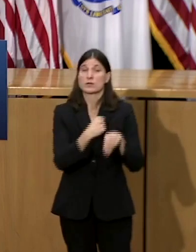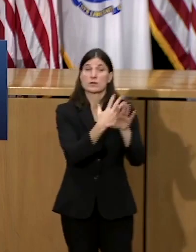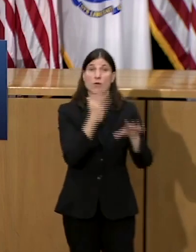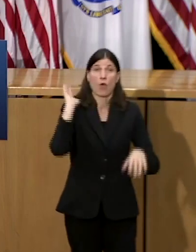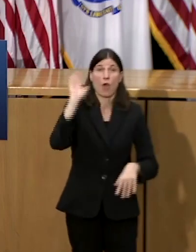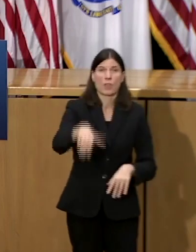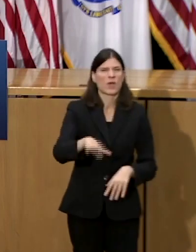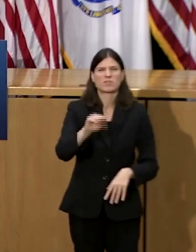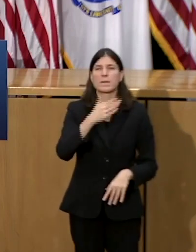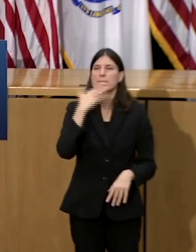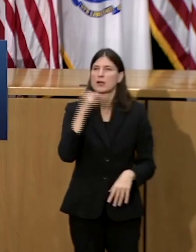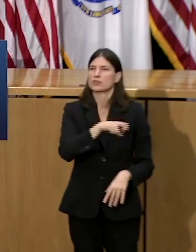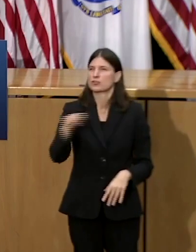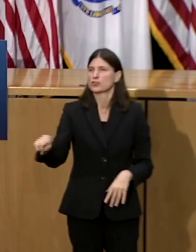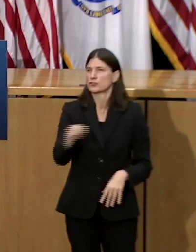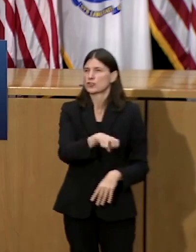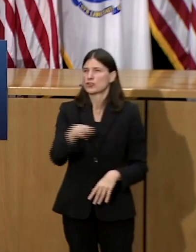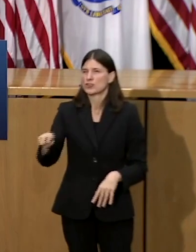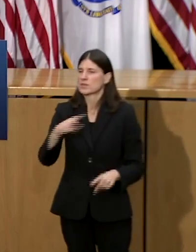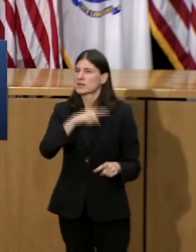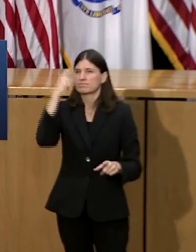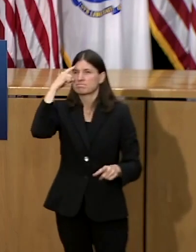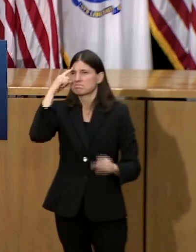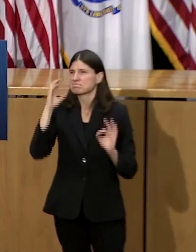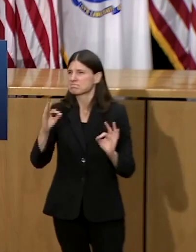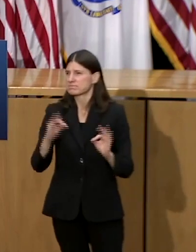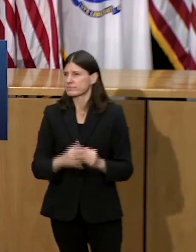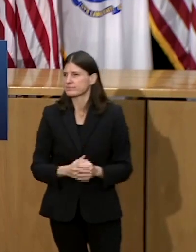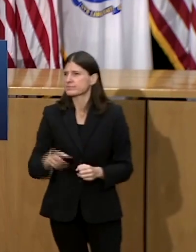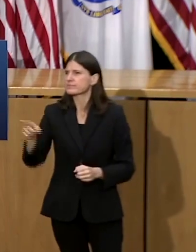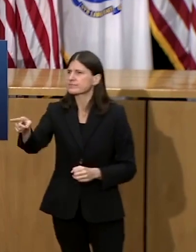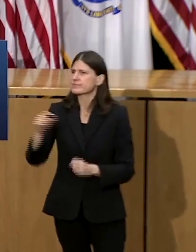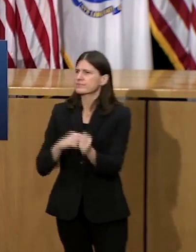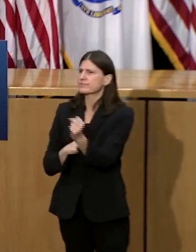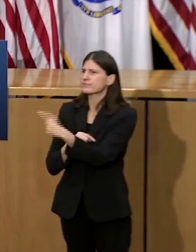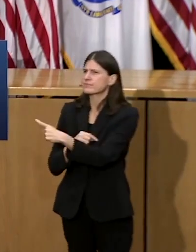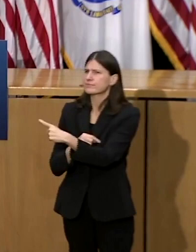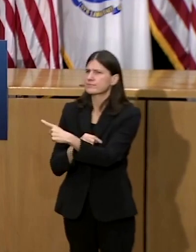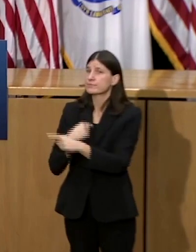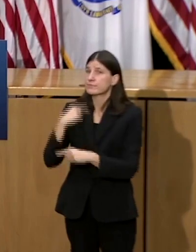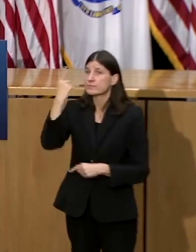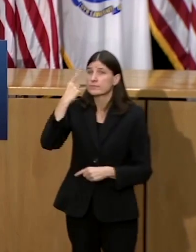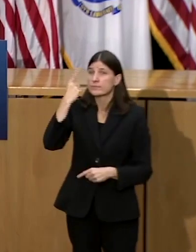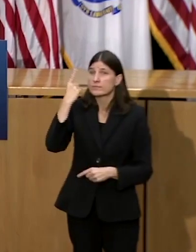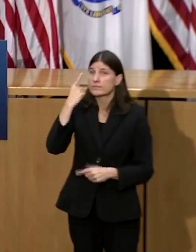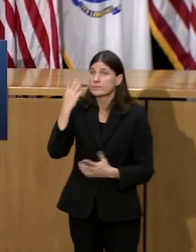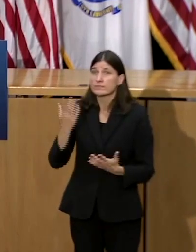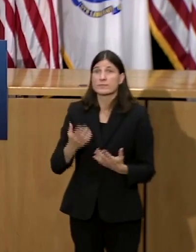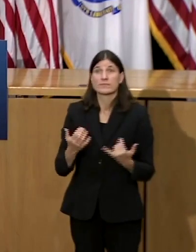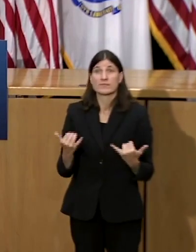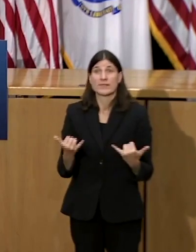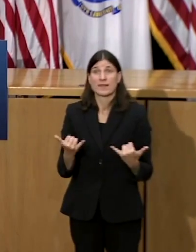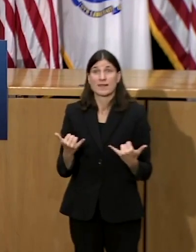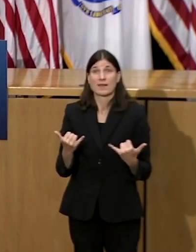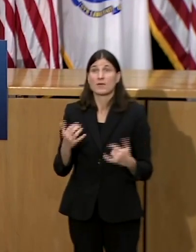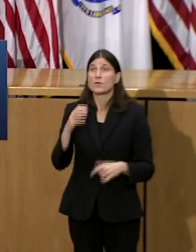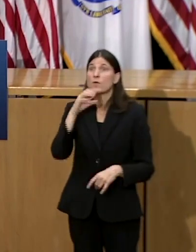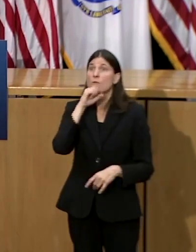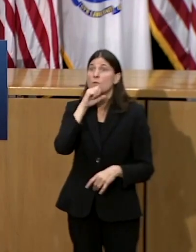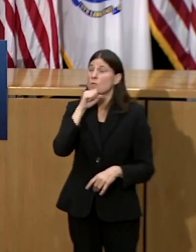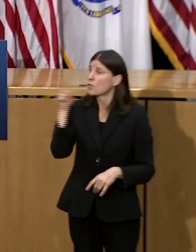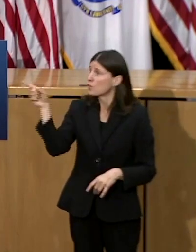community was in red based on the old system and they're not in red and we get the updated map today, did they still have